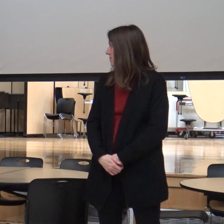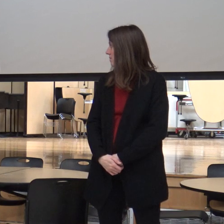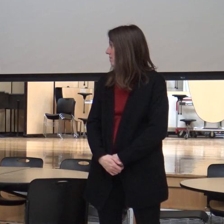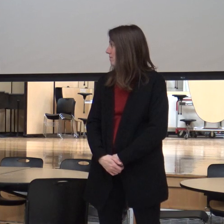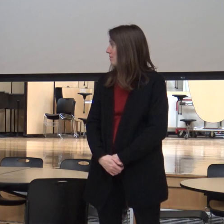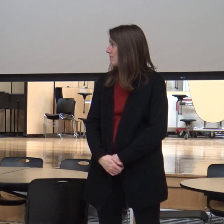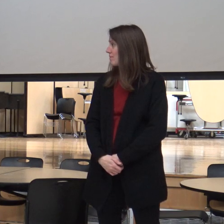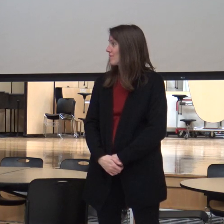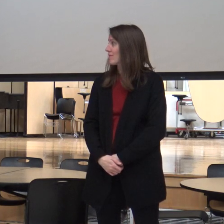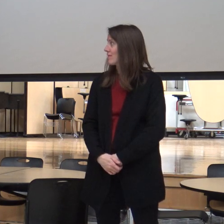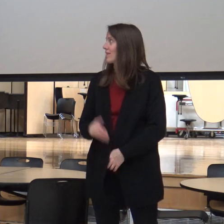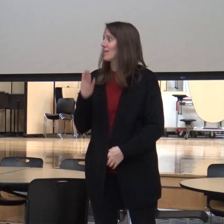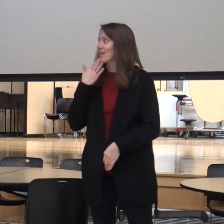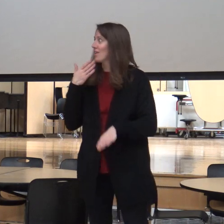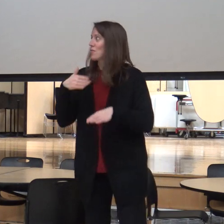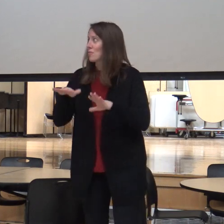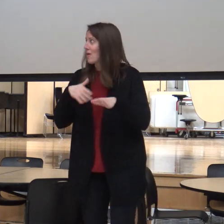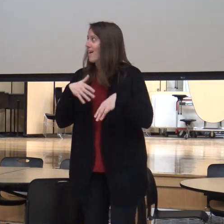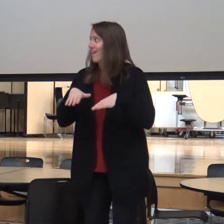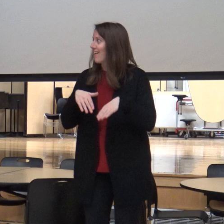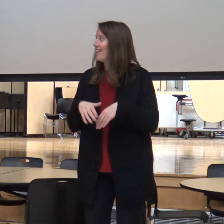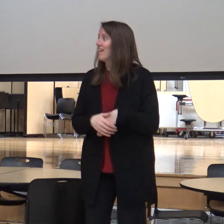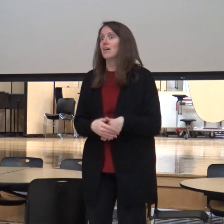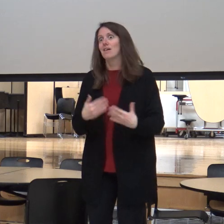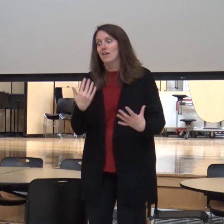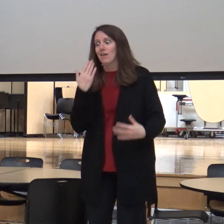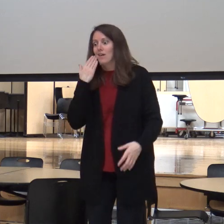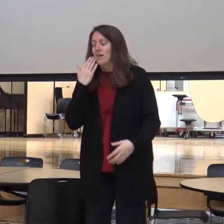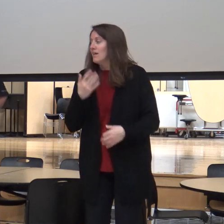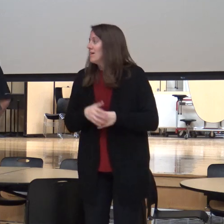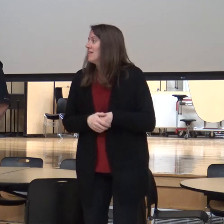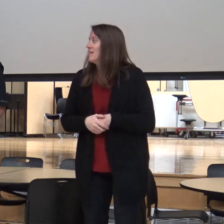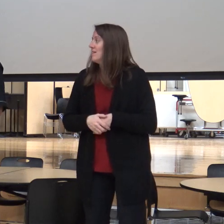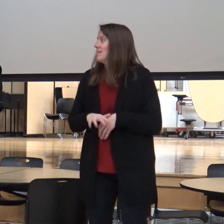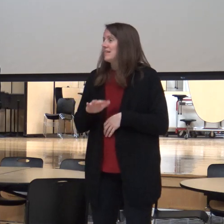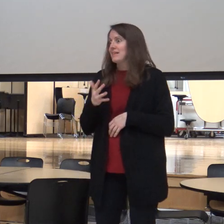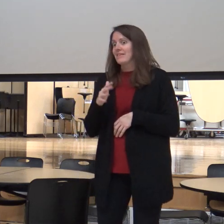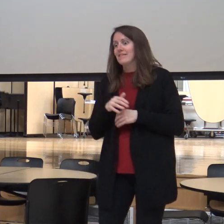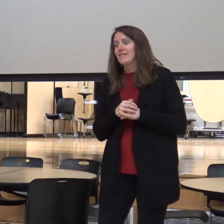Had a good walk. I think what's your answer? I know. So like, it's kind of a